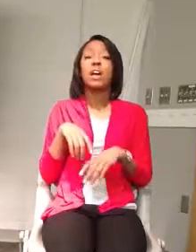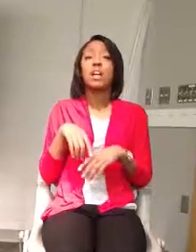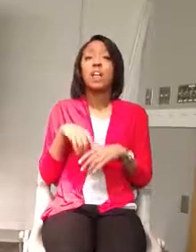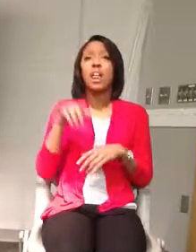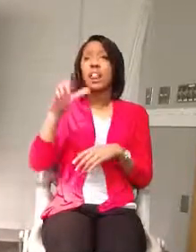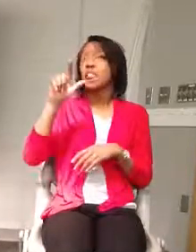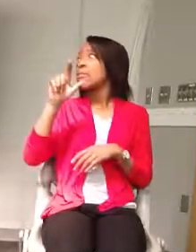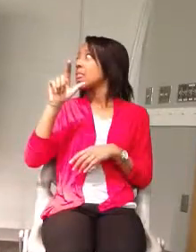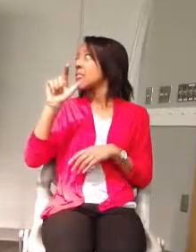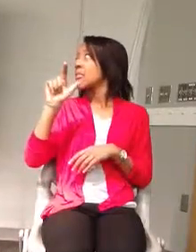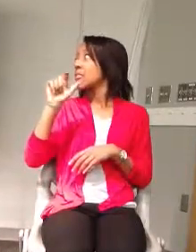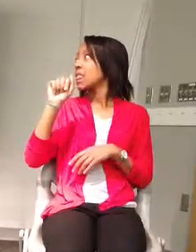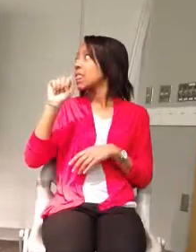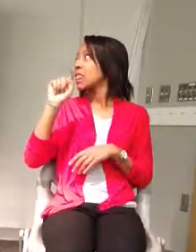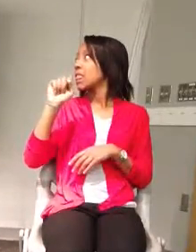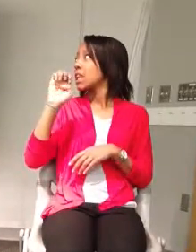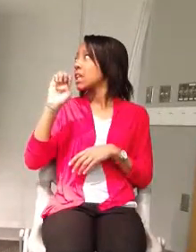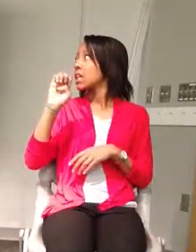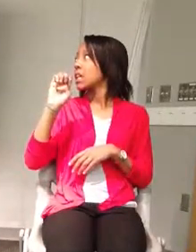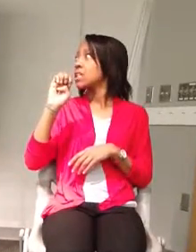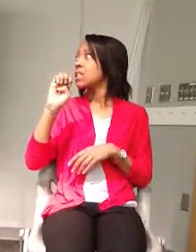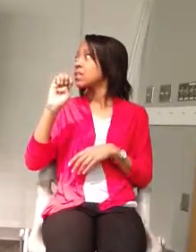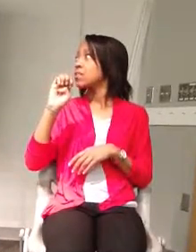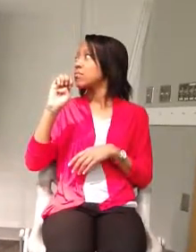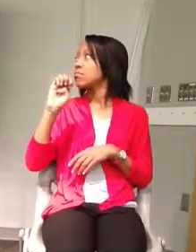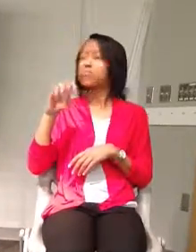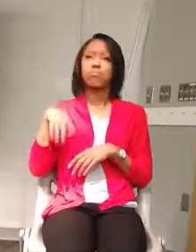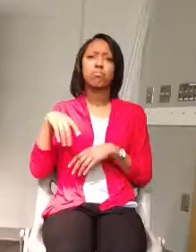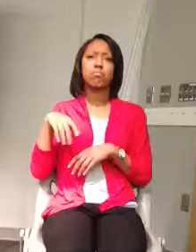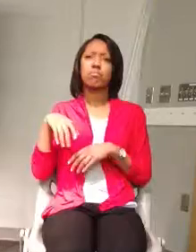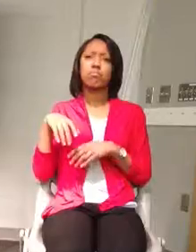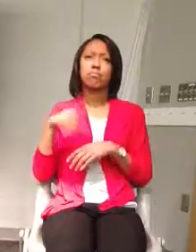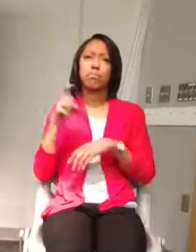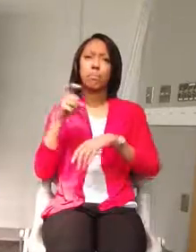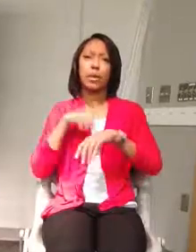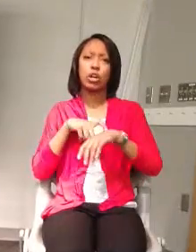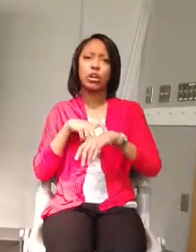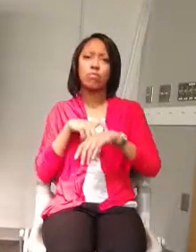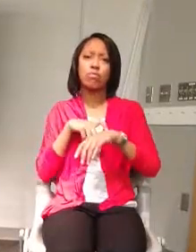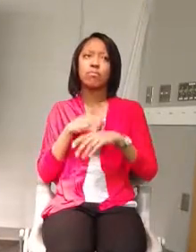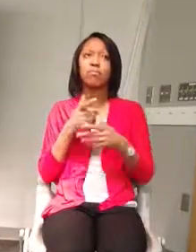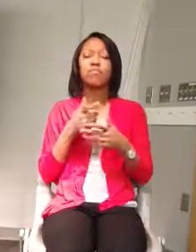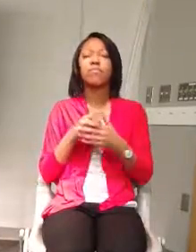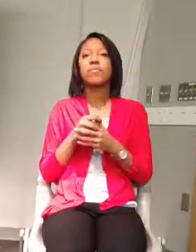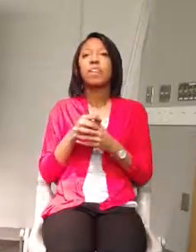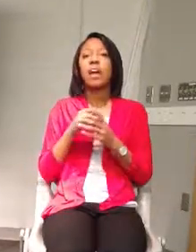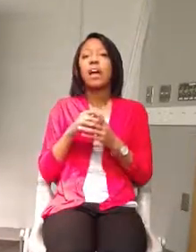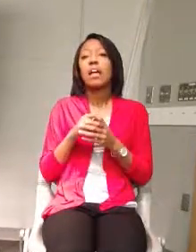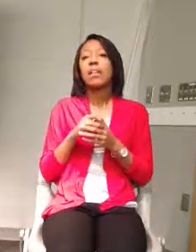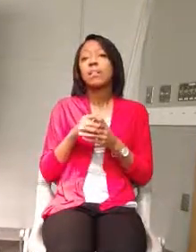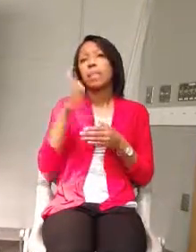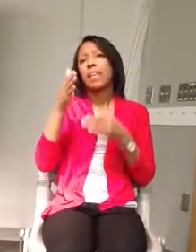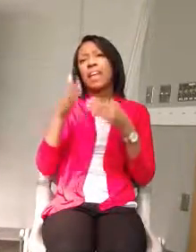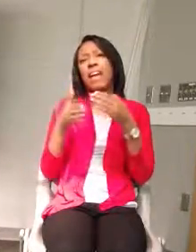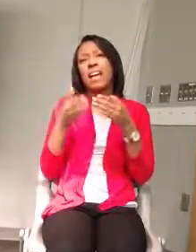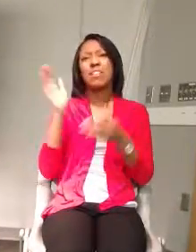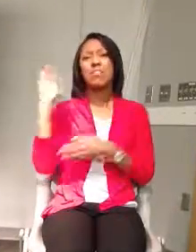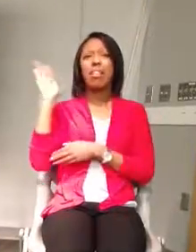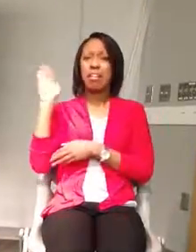initiation and promotion. And we're going to have a case study at the very end of the lecture that kind of talks about